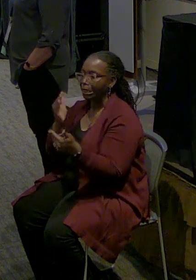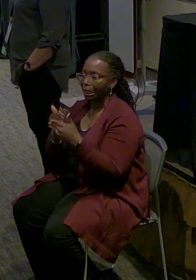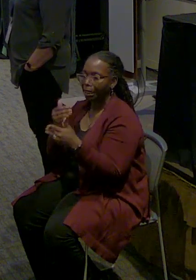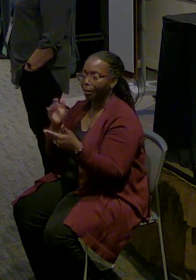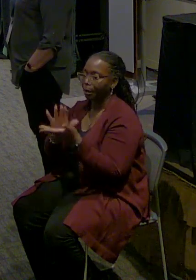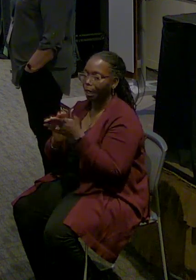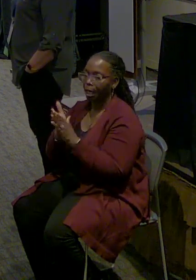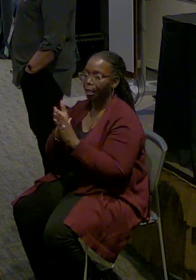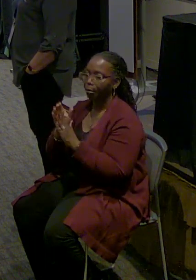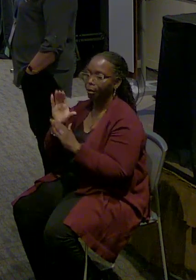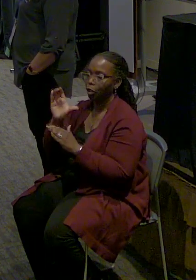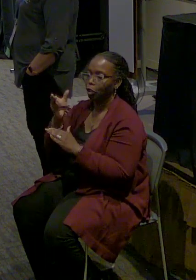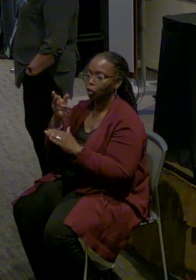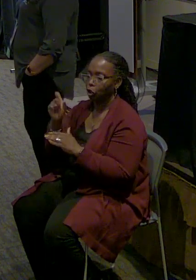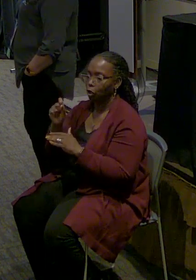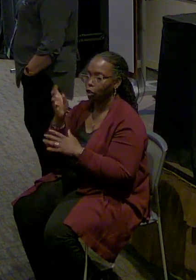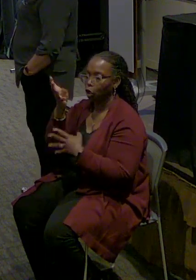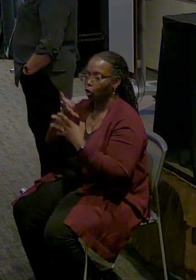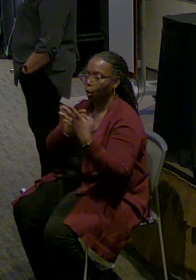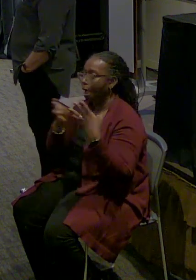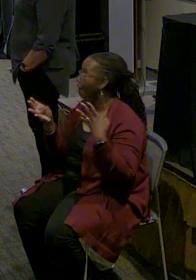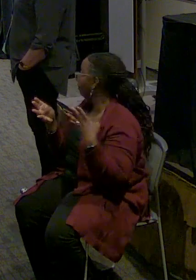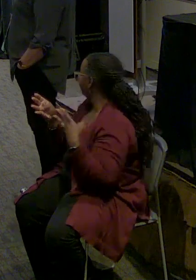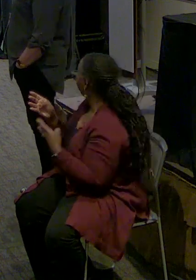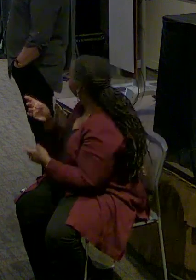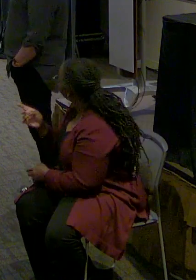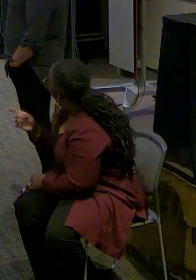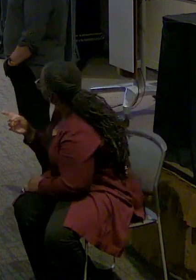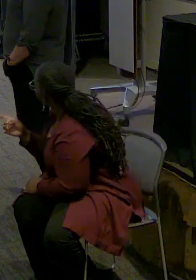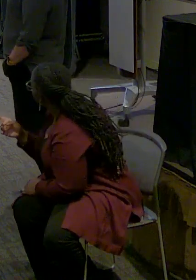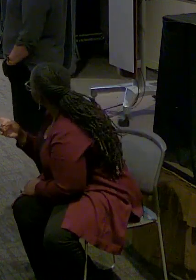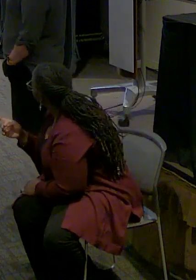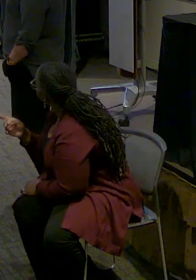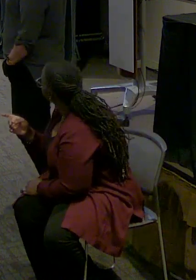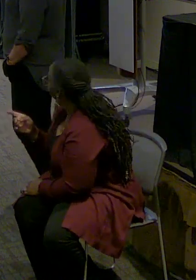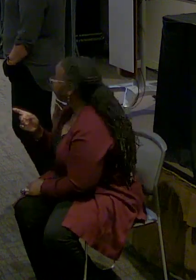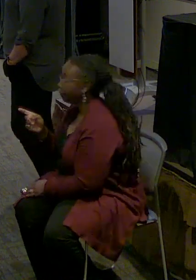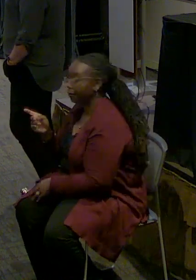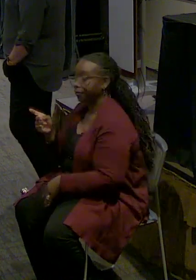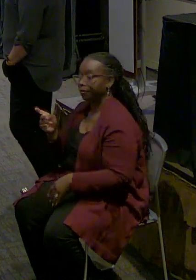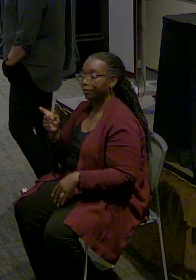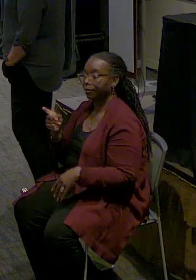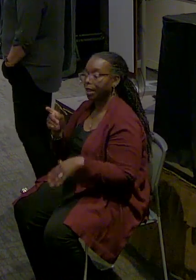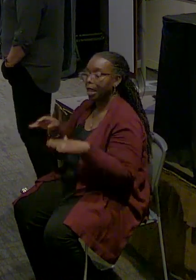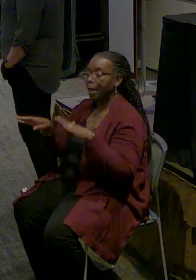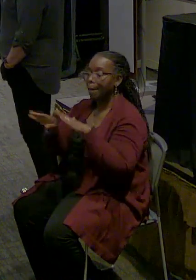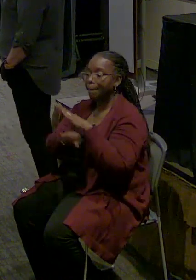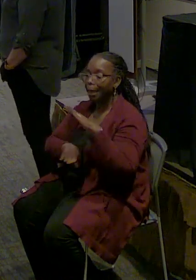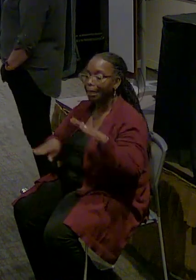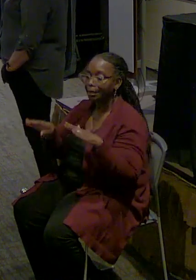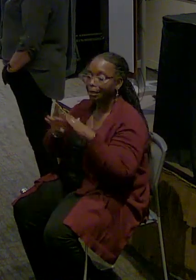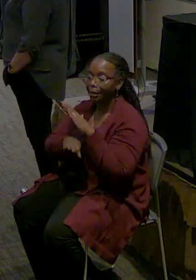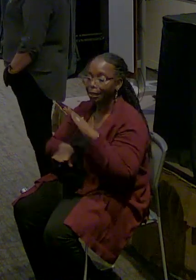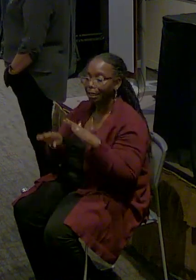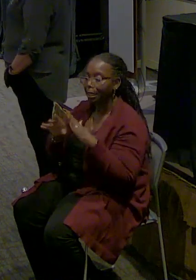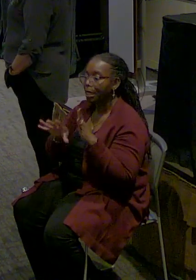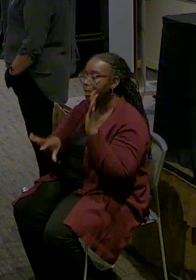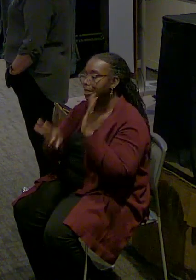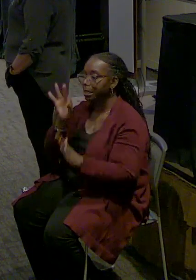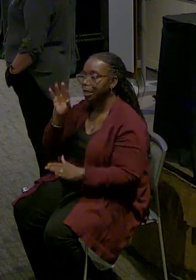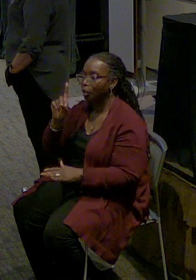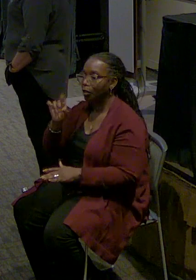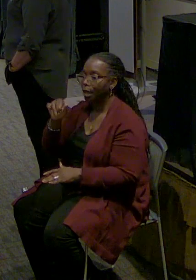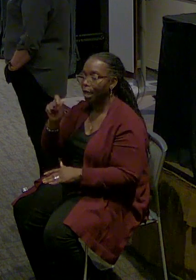those into charts and graphs. So if you'll just go ahead and go to that one. So just some basic, you know, you just select your data and you